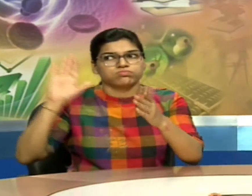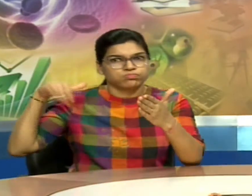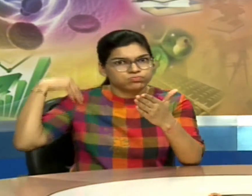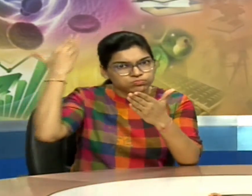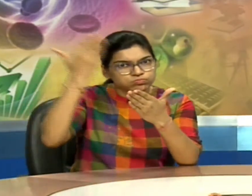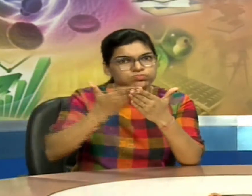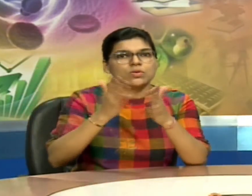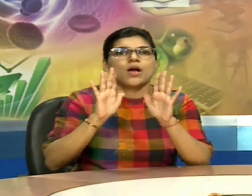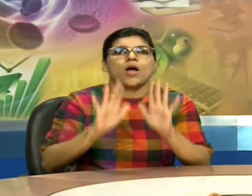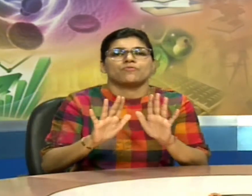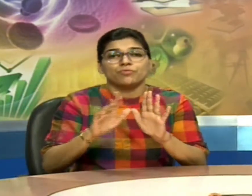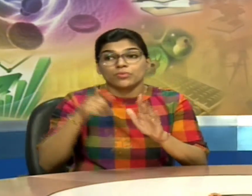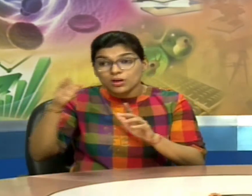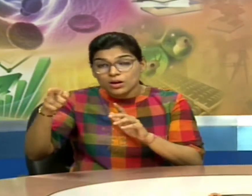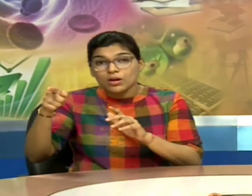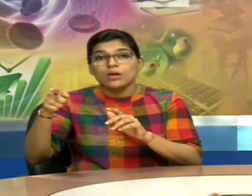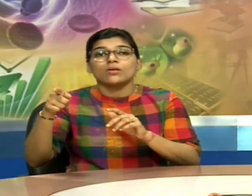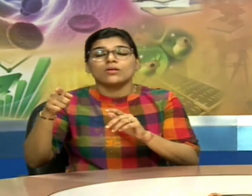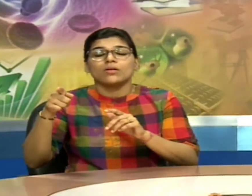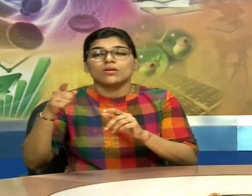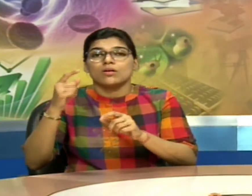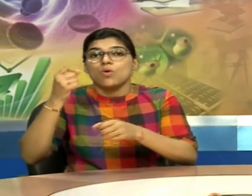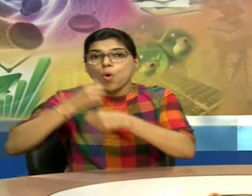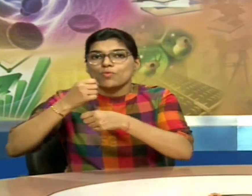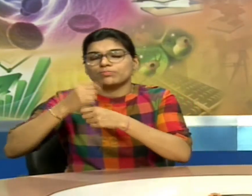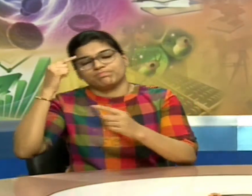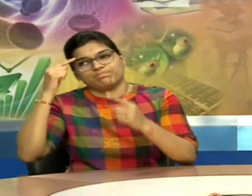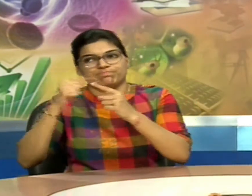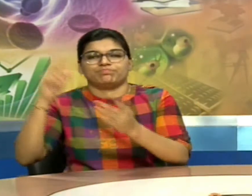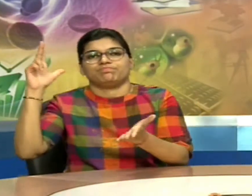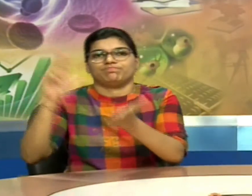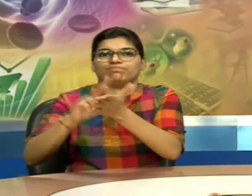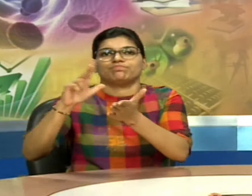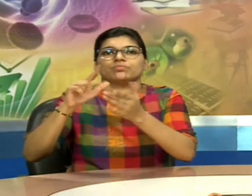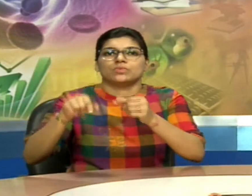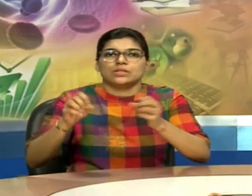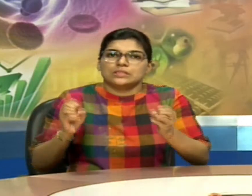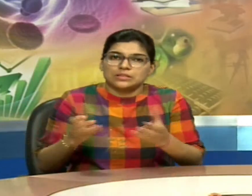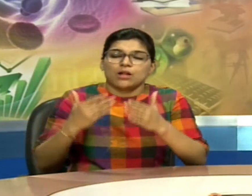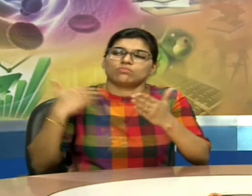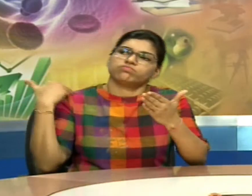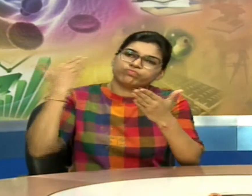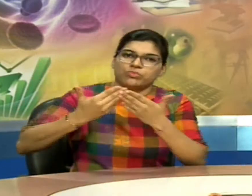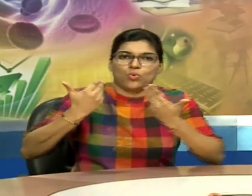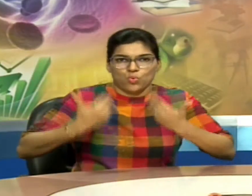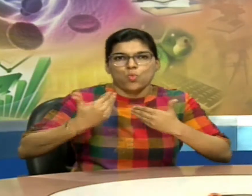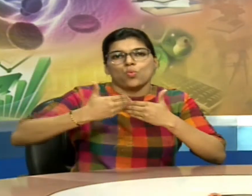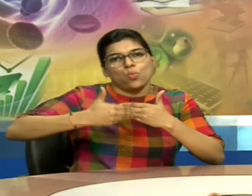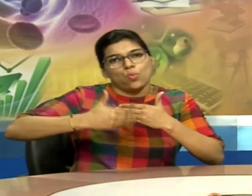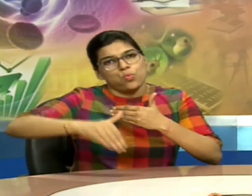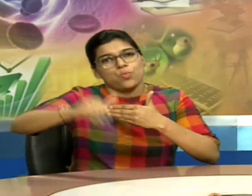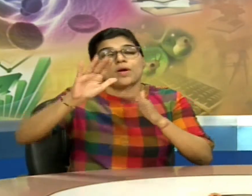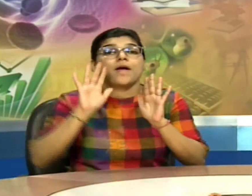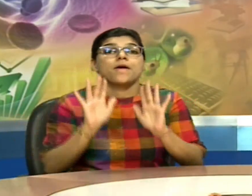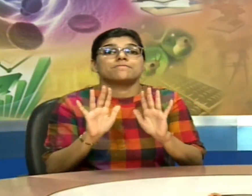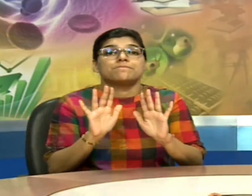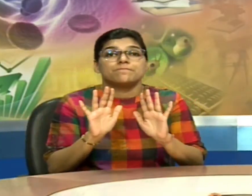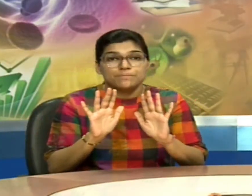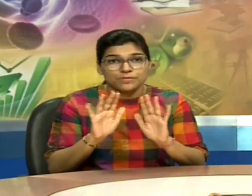manner. It is celebrated since the year 1993, and from